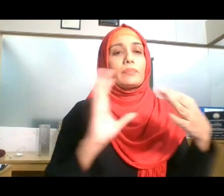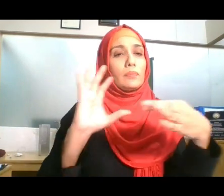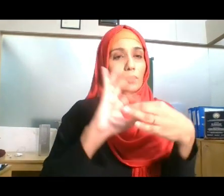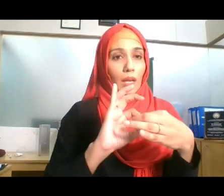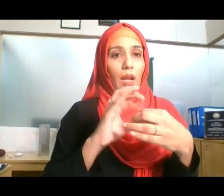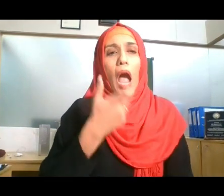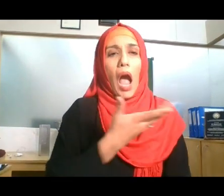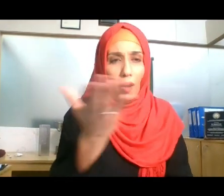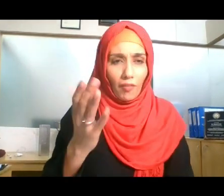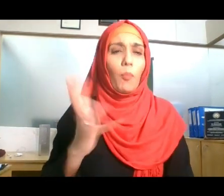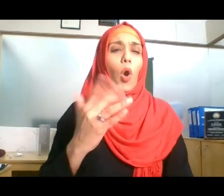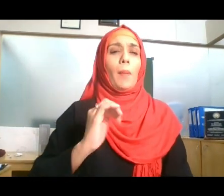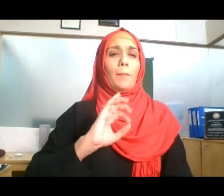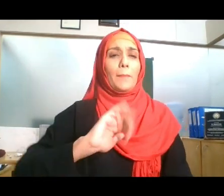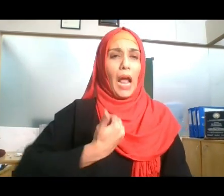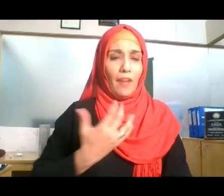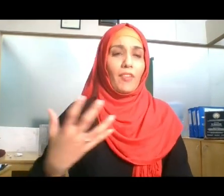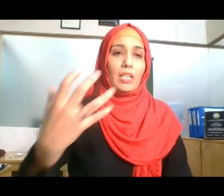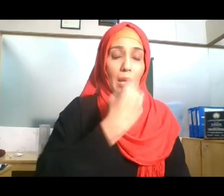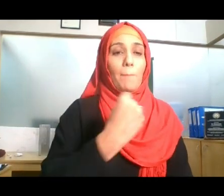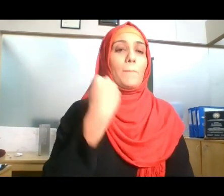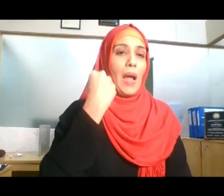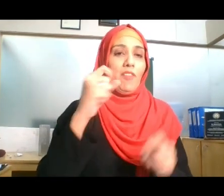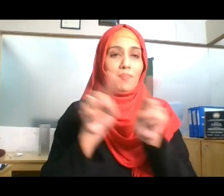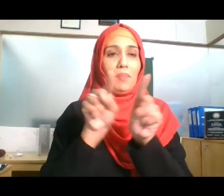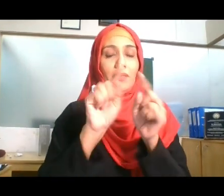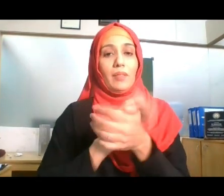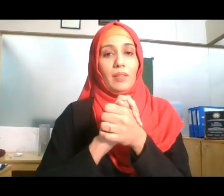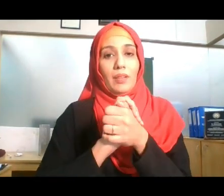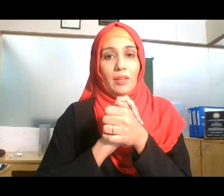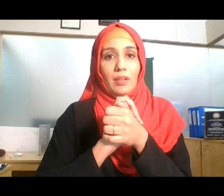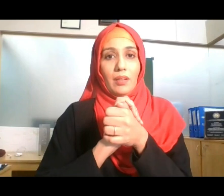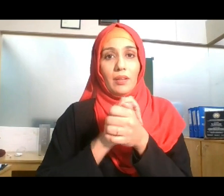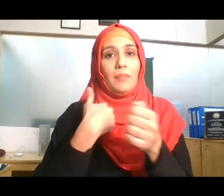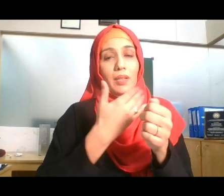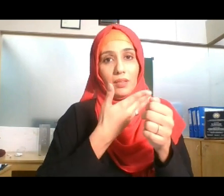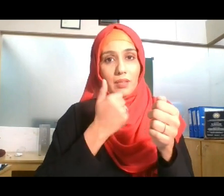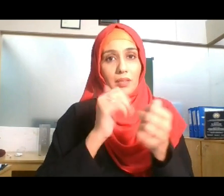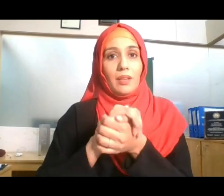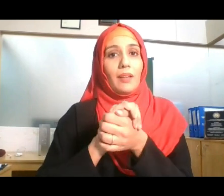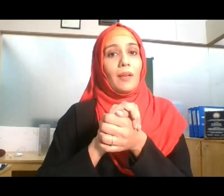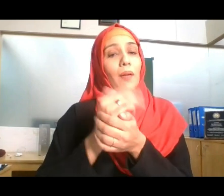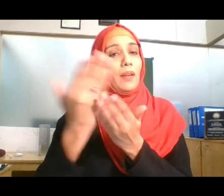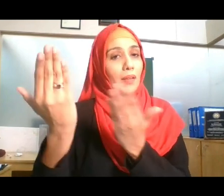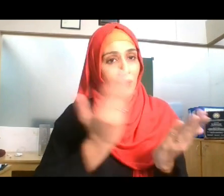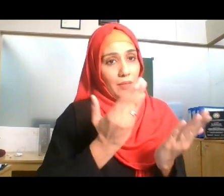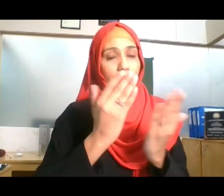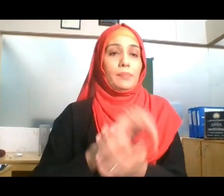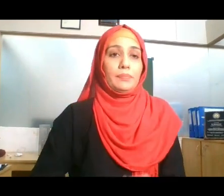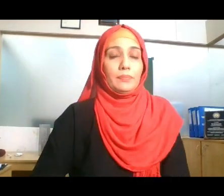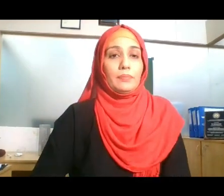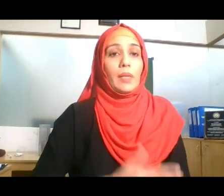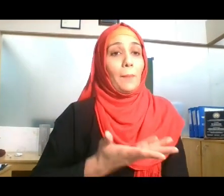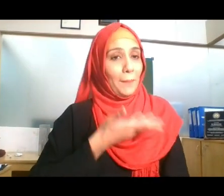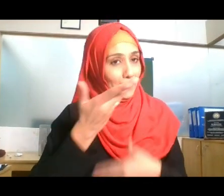sector and the private sector can be very powerful. Next, I would like to invite to share with